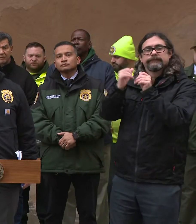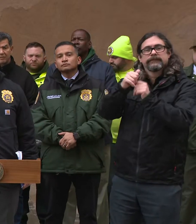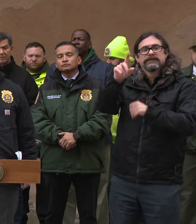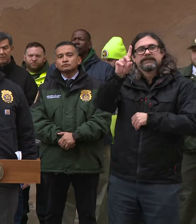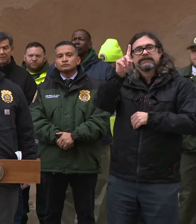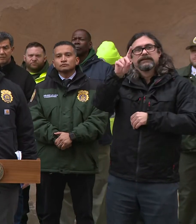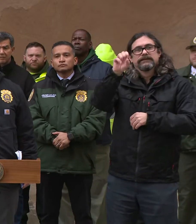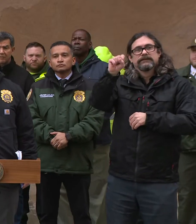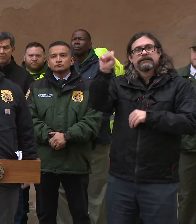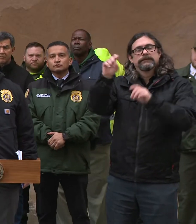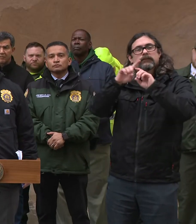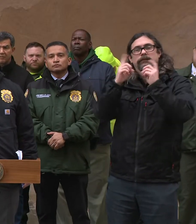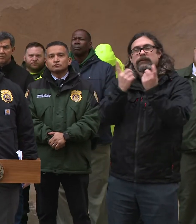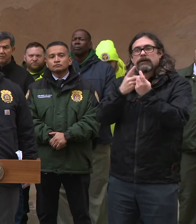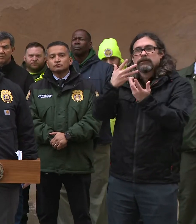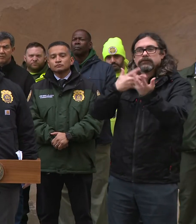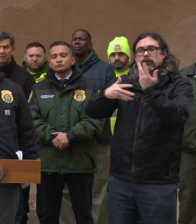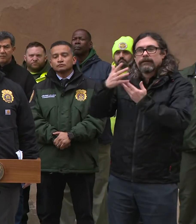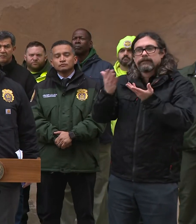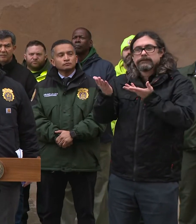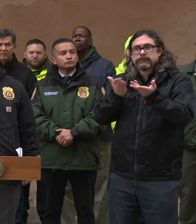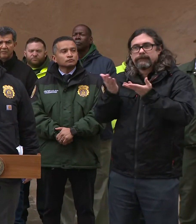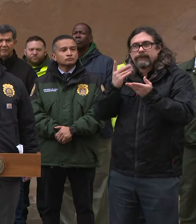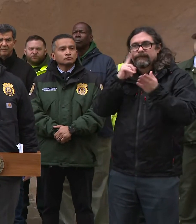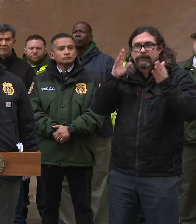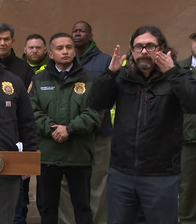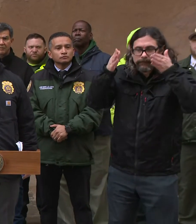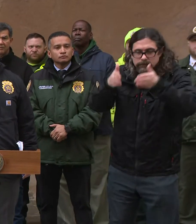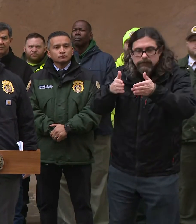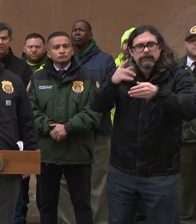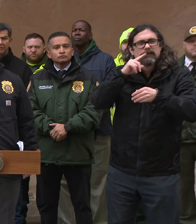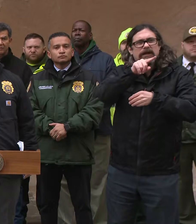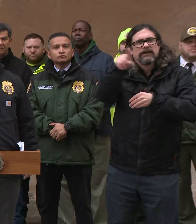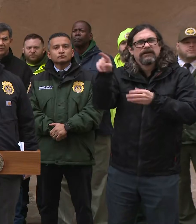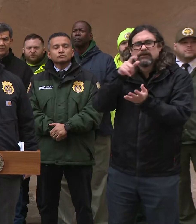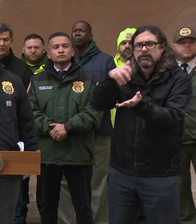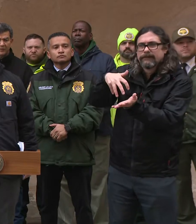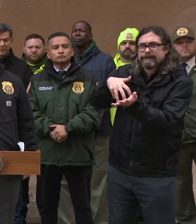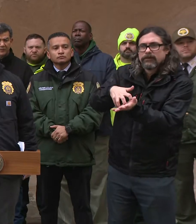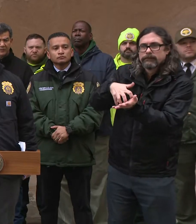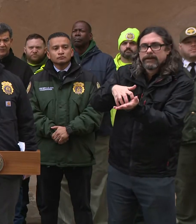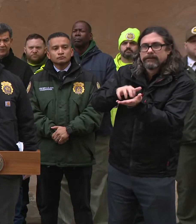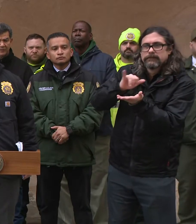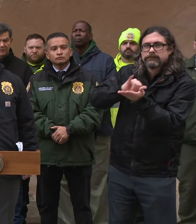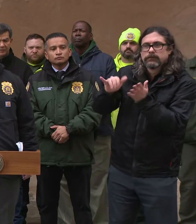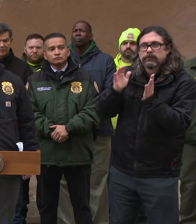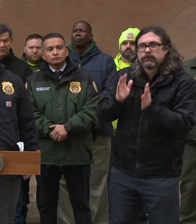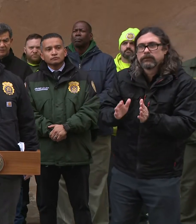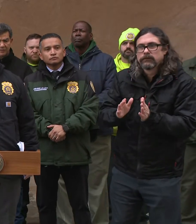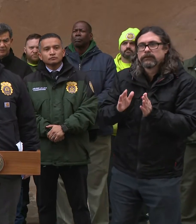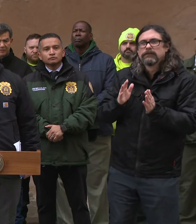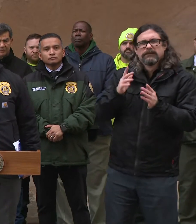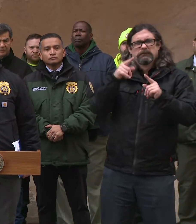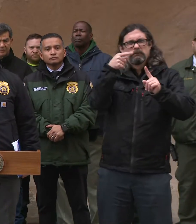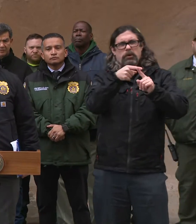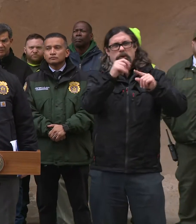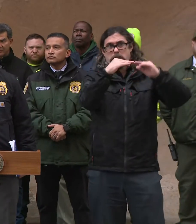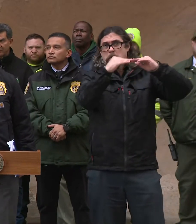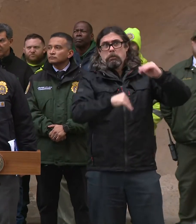blue for even colder temperatures, where we do more sustained operations.